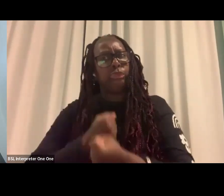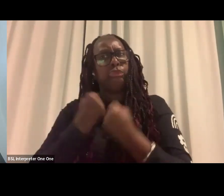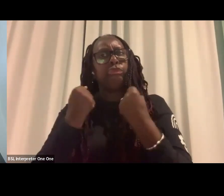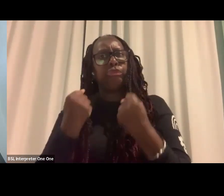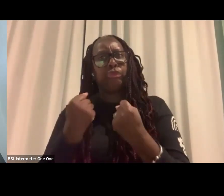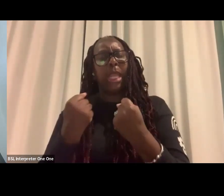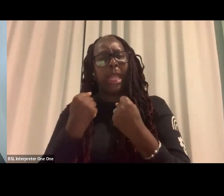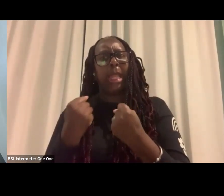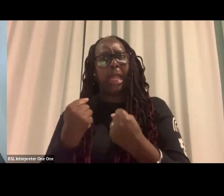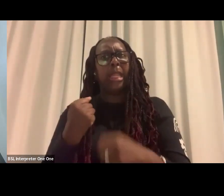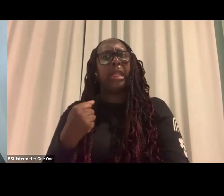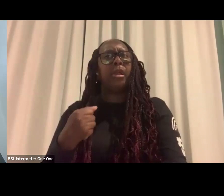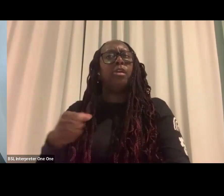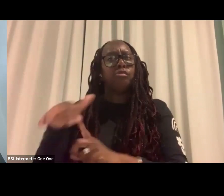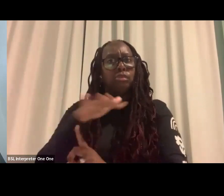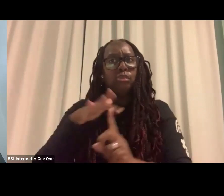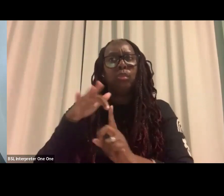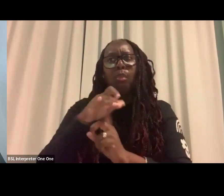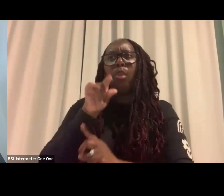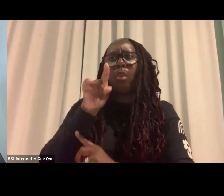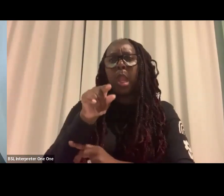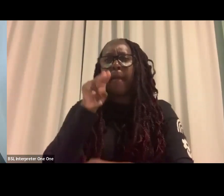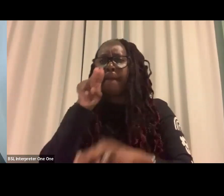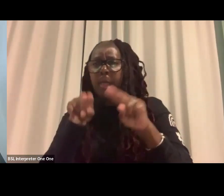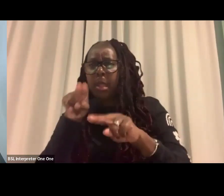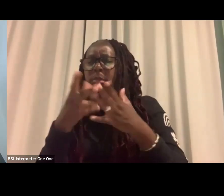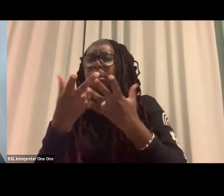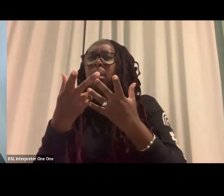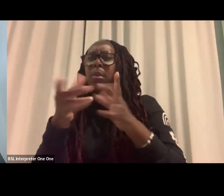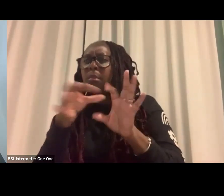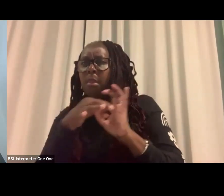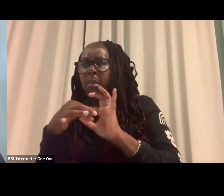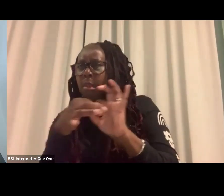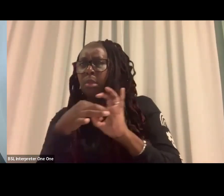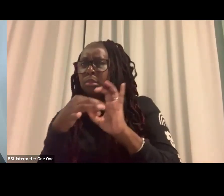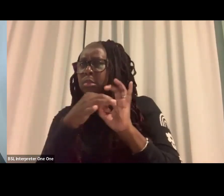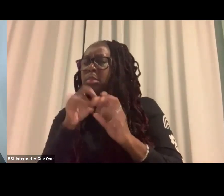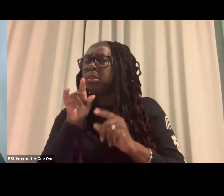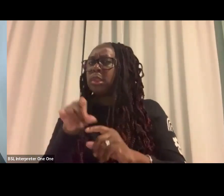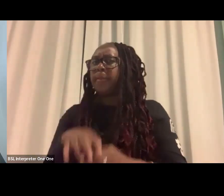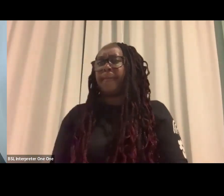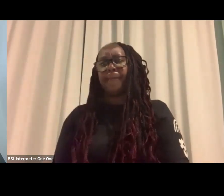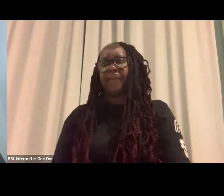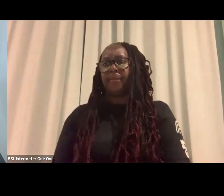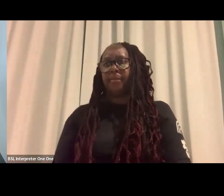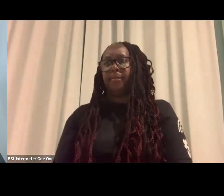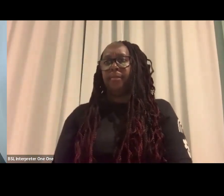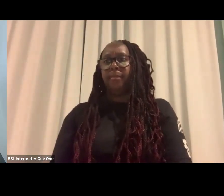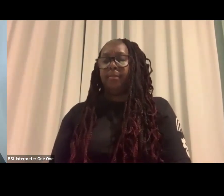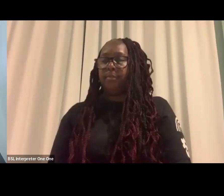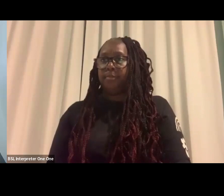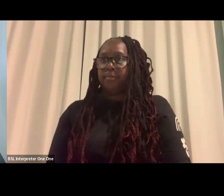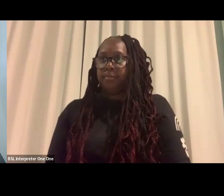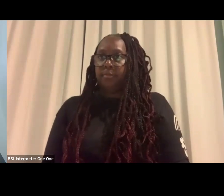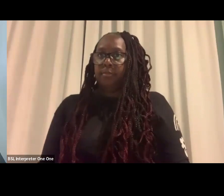capital, where we try to measure relationships among Bhutanese people, and also that